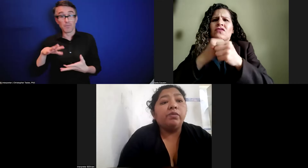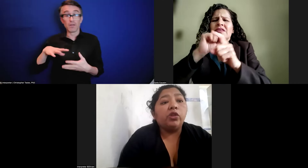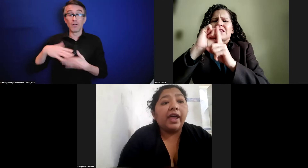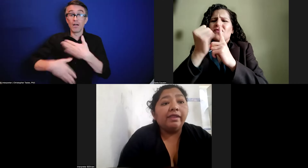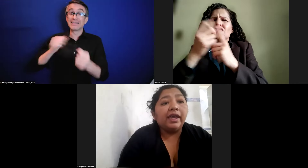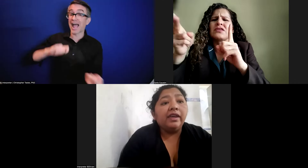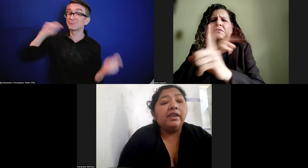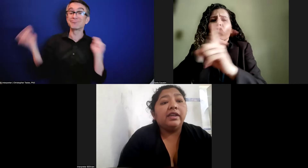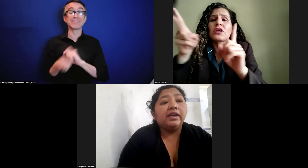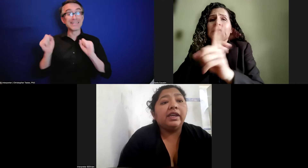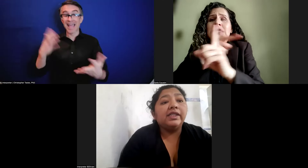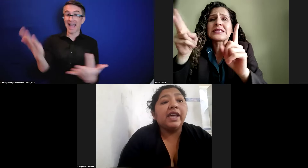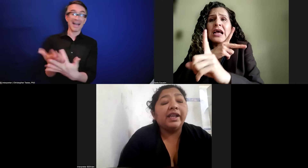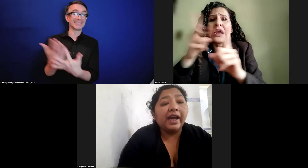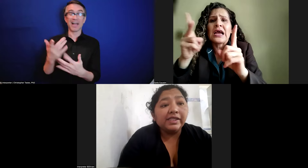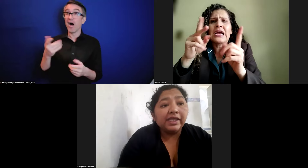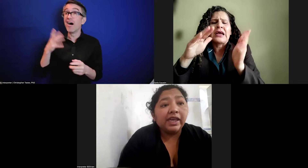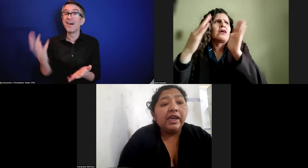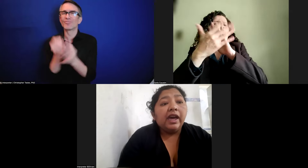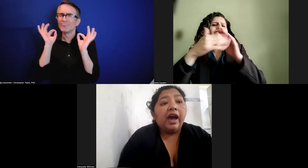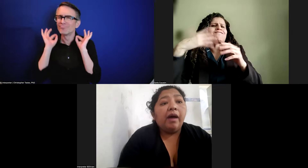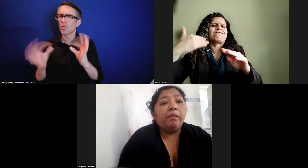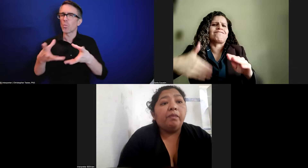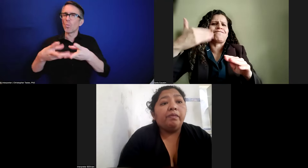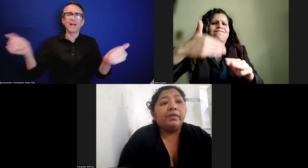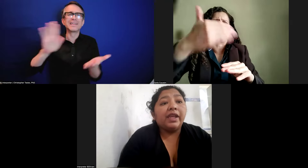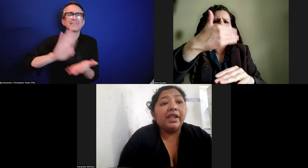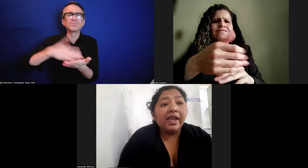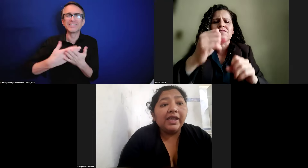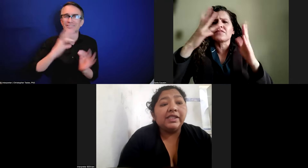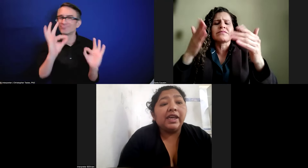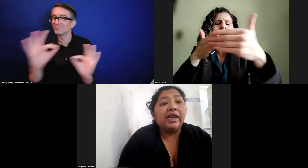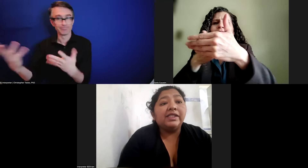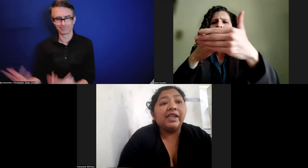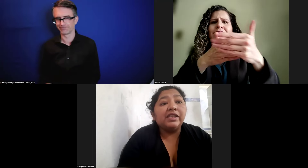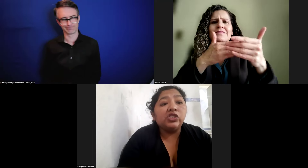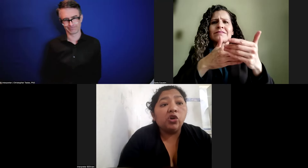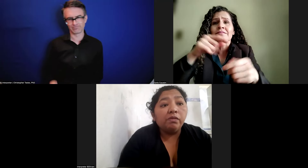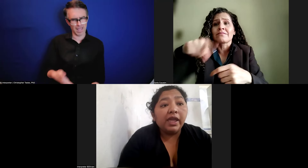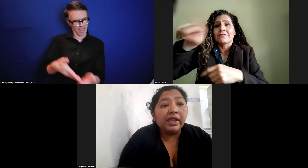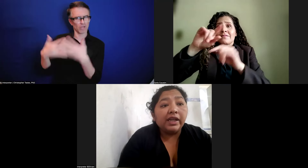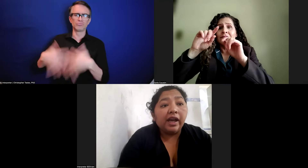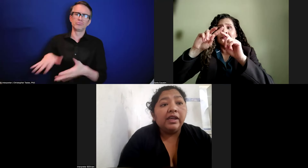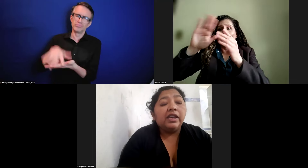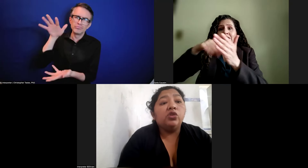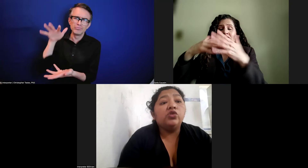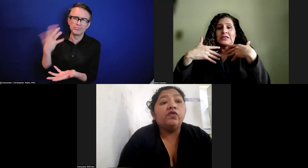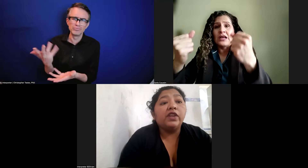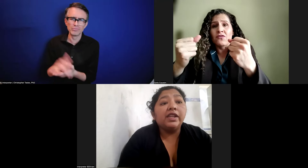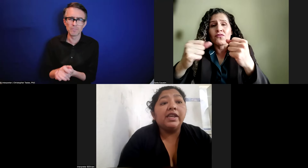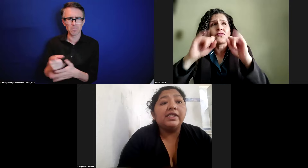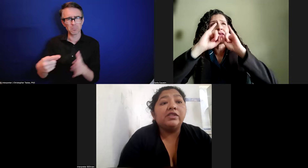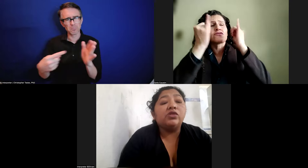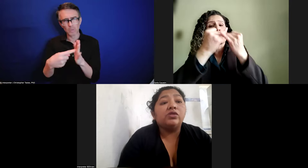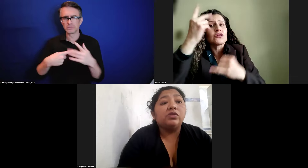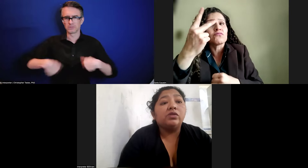es importante que se alcance a That is important to tener us. esta atención That de it is salud reached y a. no